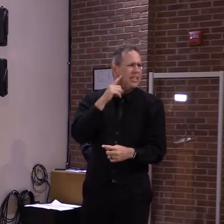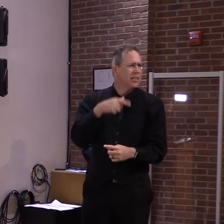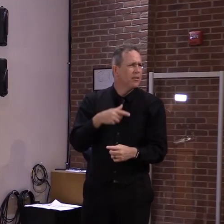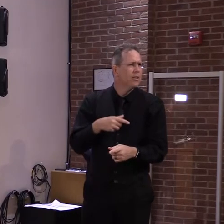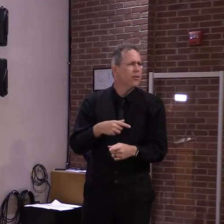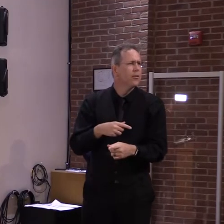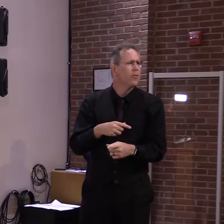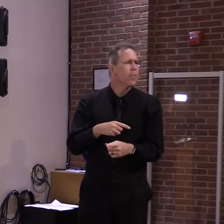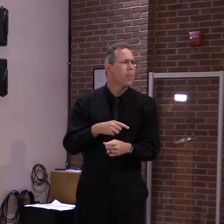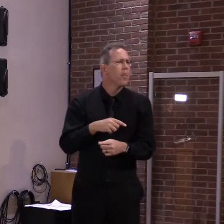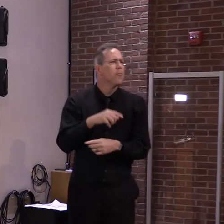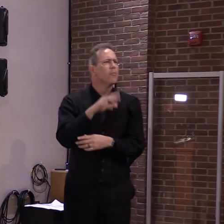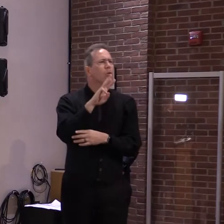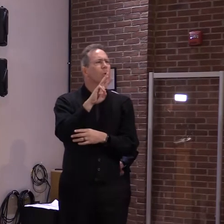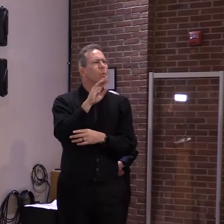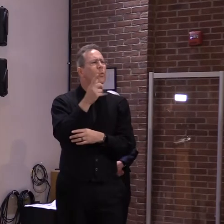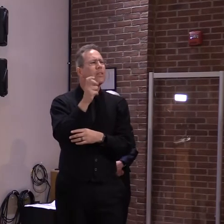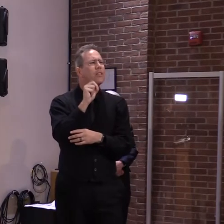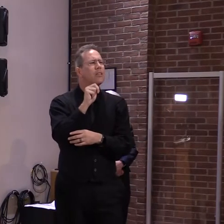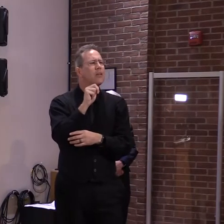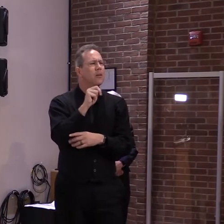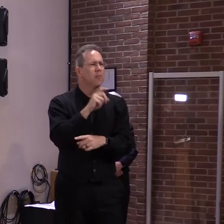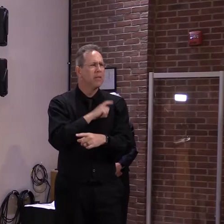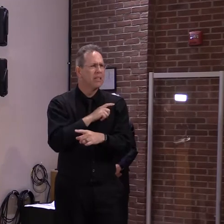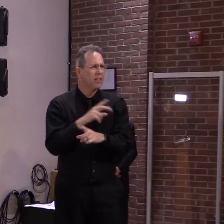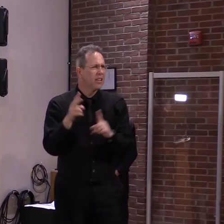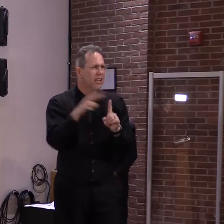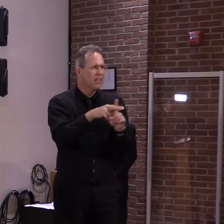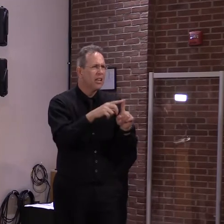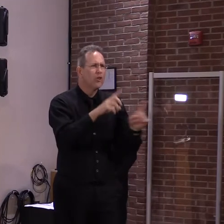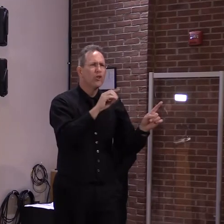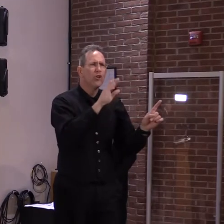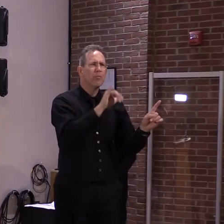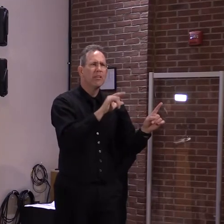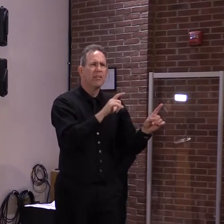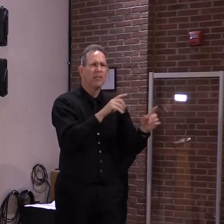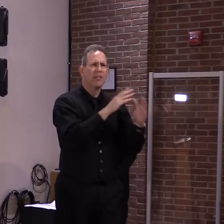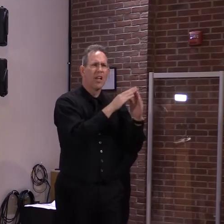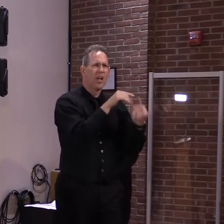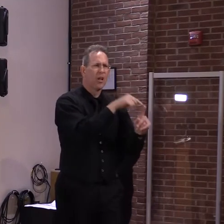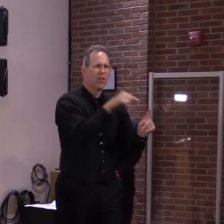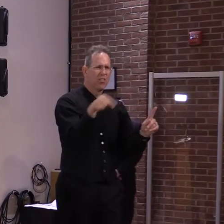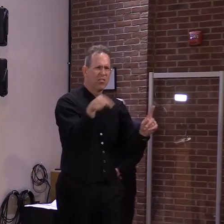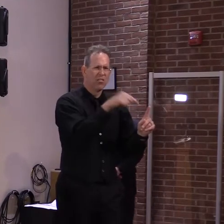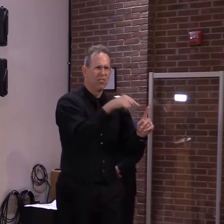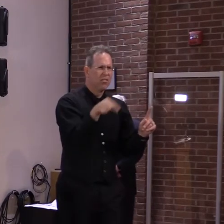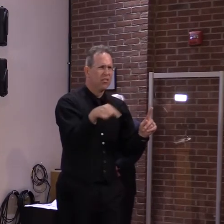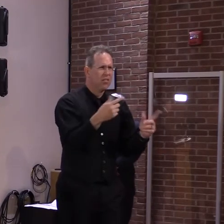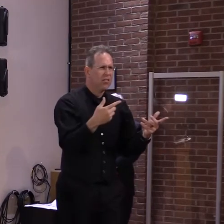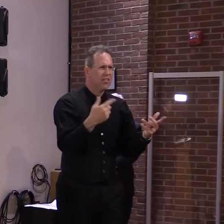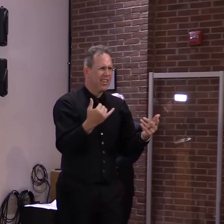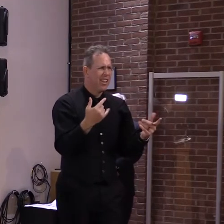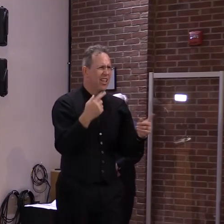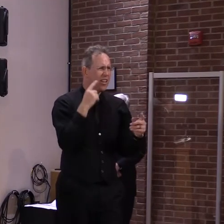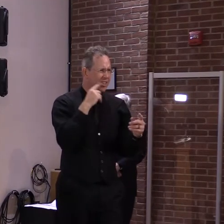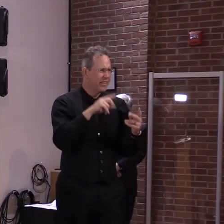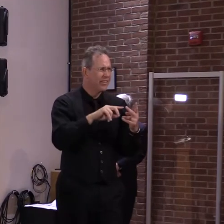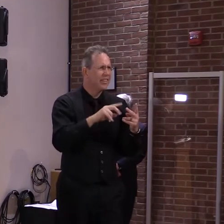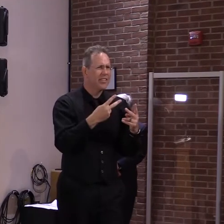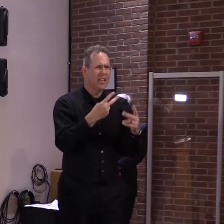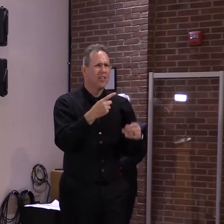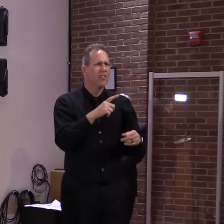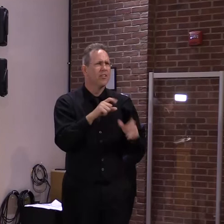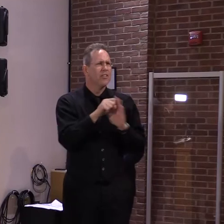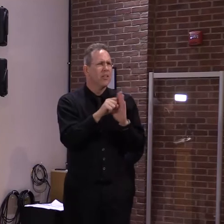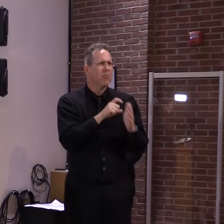6 months because there was such a shortage up there, and now there may be a second trooper that has been sent up there for the next